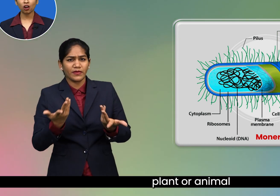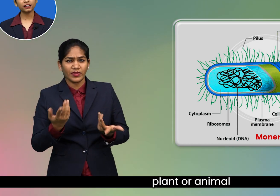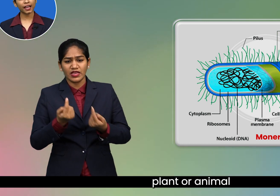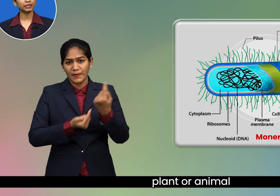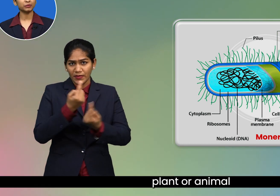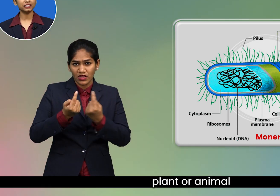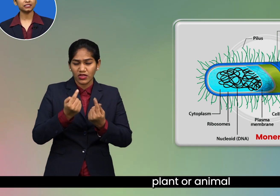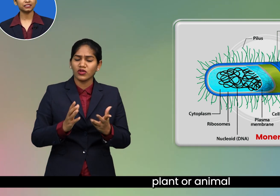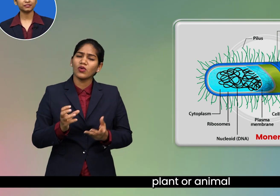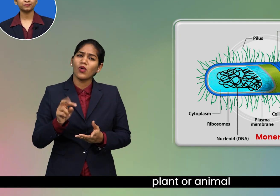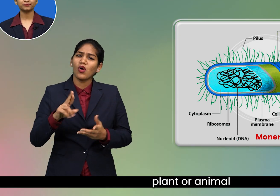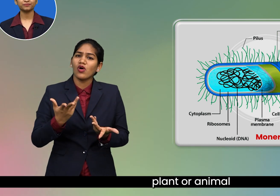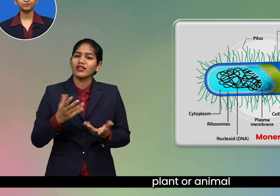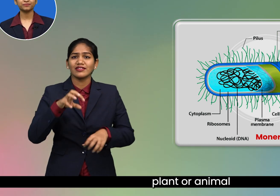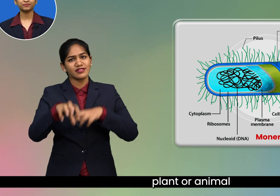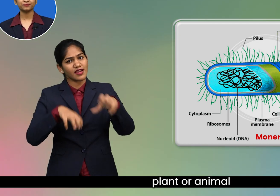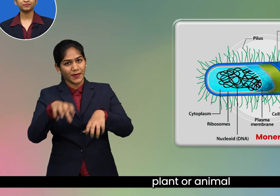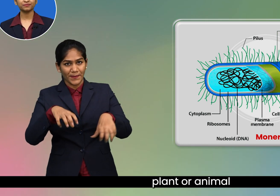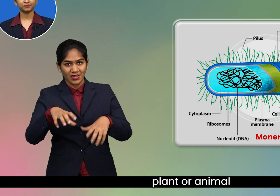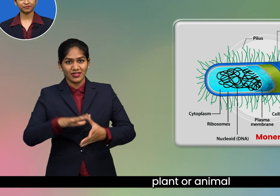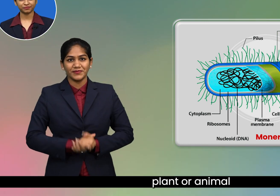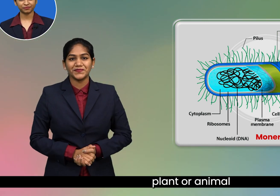Plant or animal.